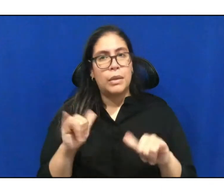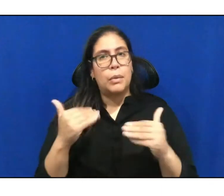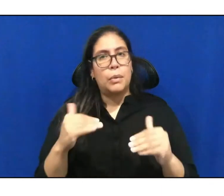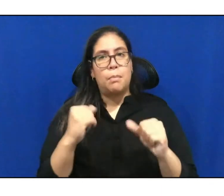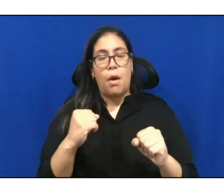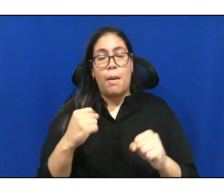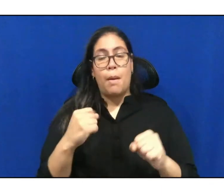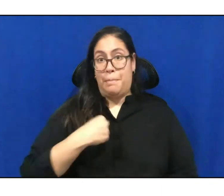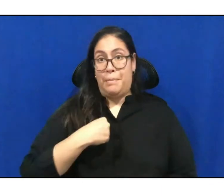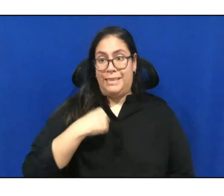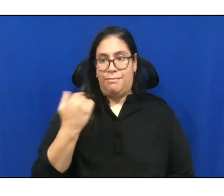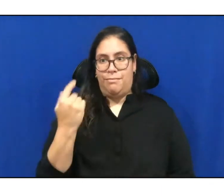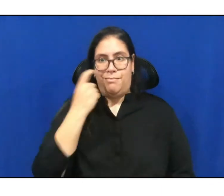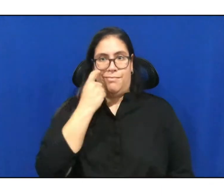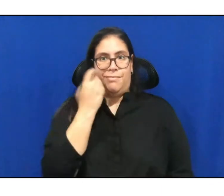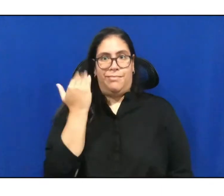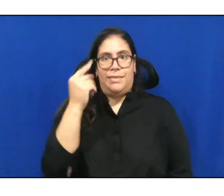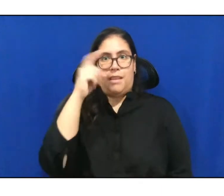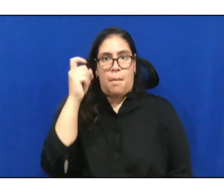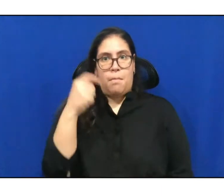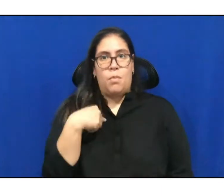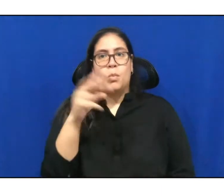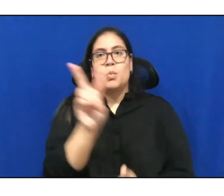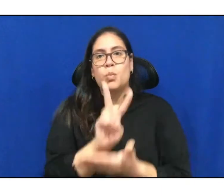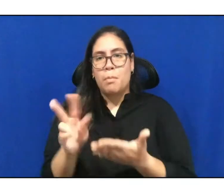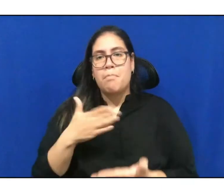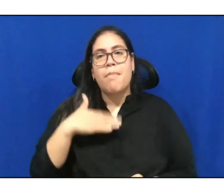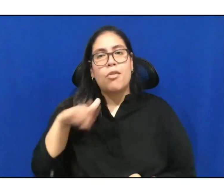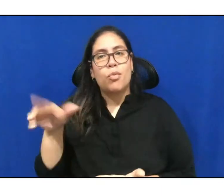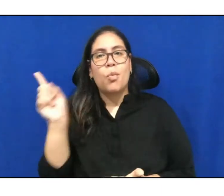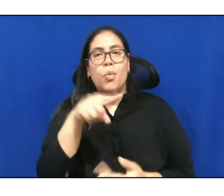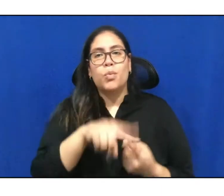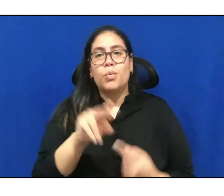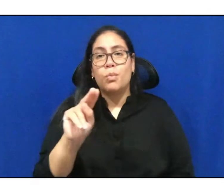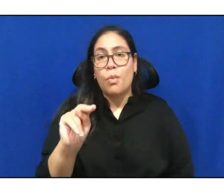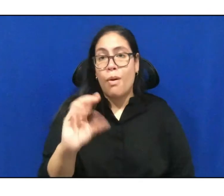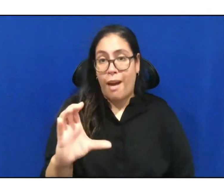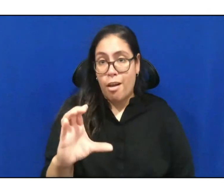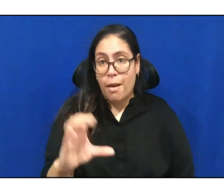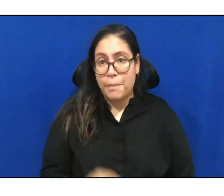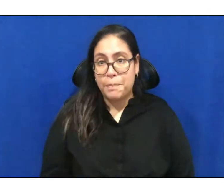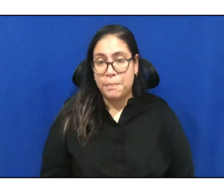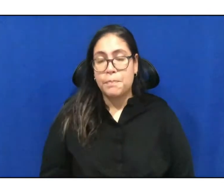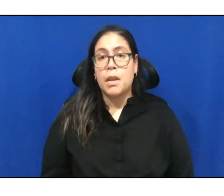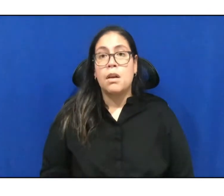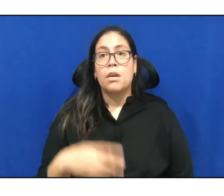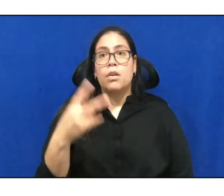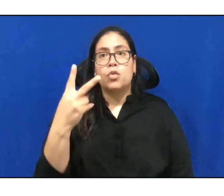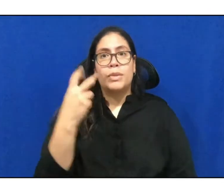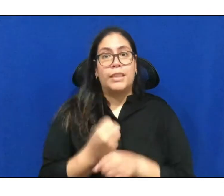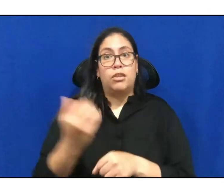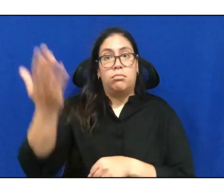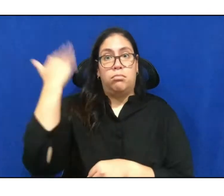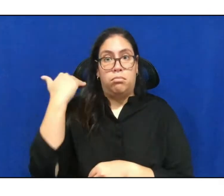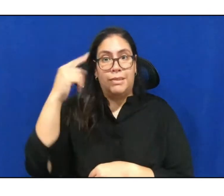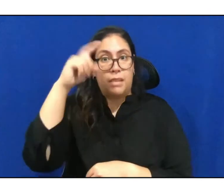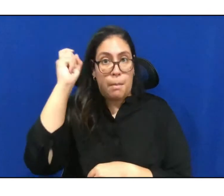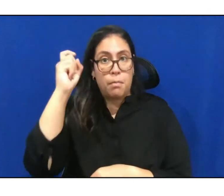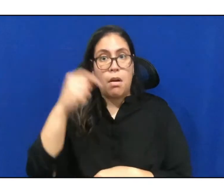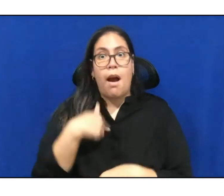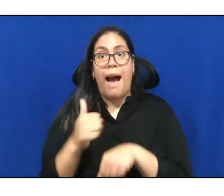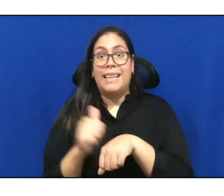with my kids for 2 weeks to North Carolina. 2 summers before that, I sent them back without